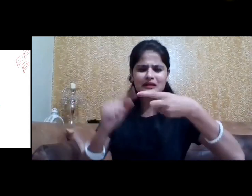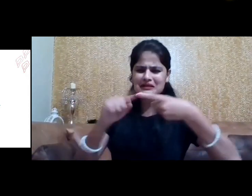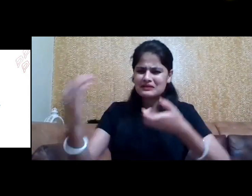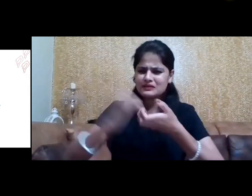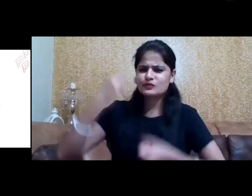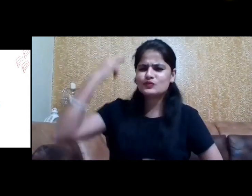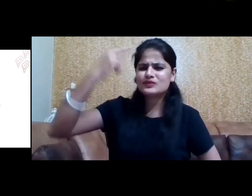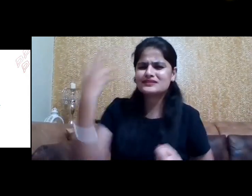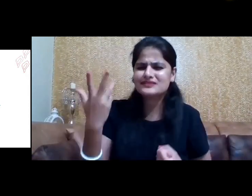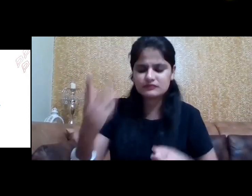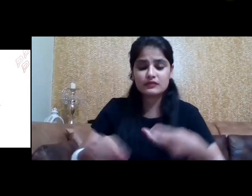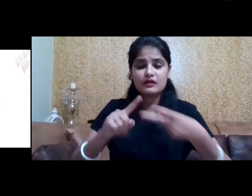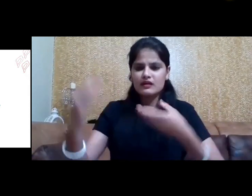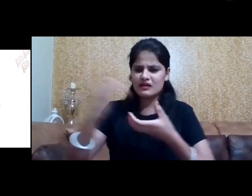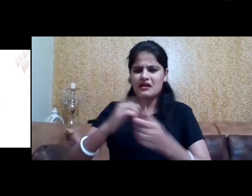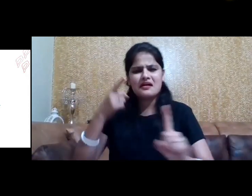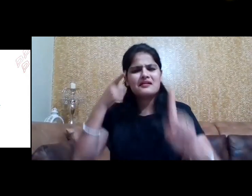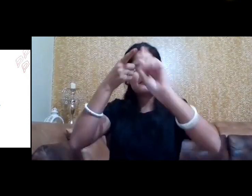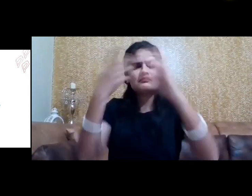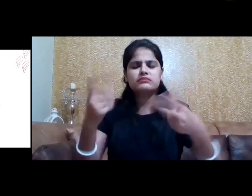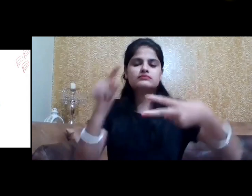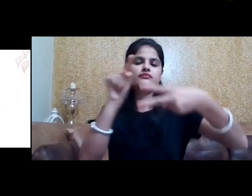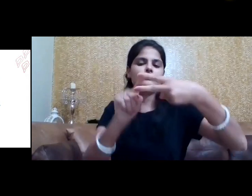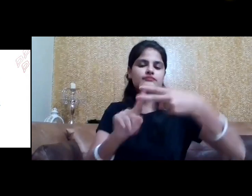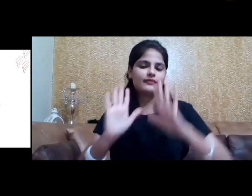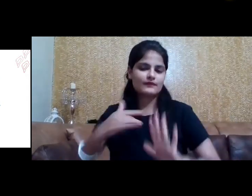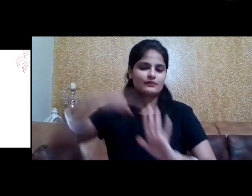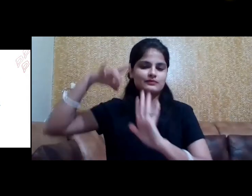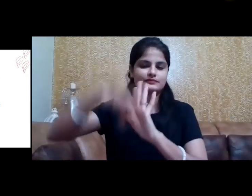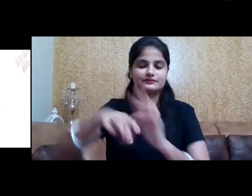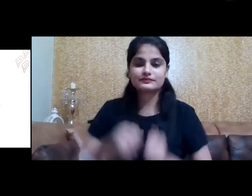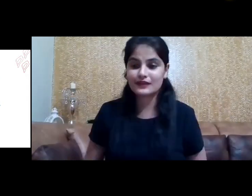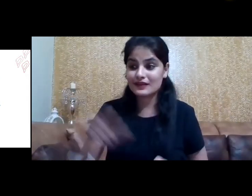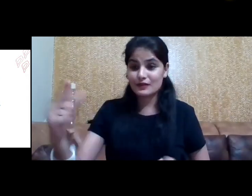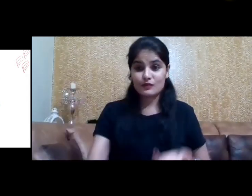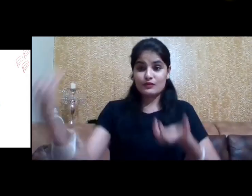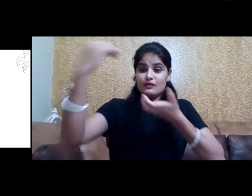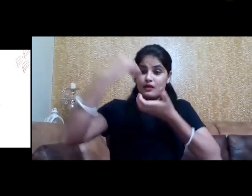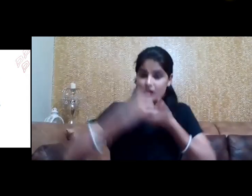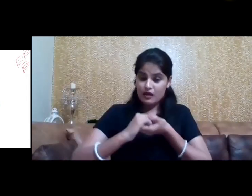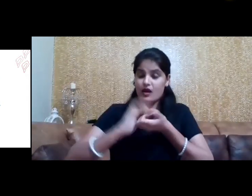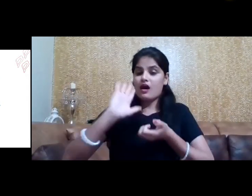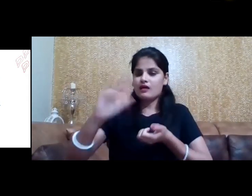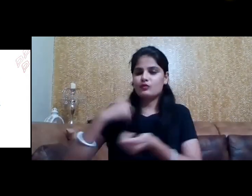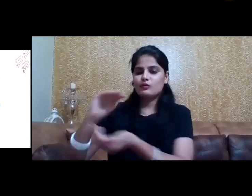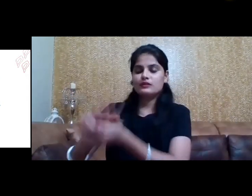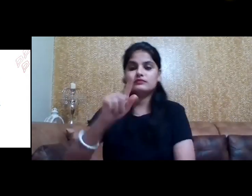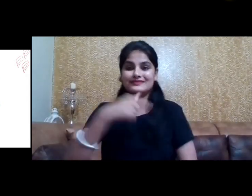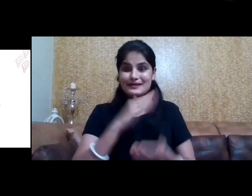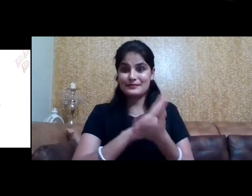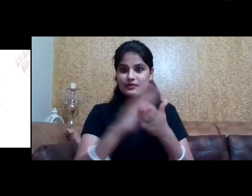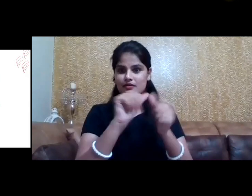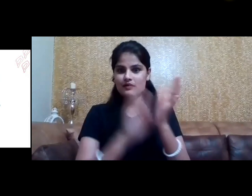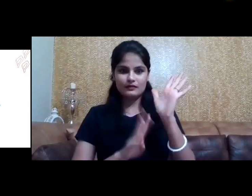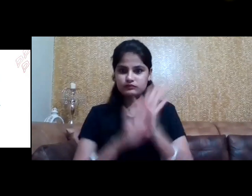there only these 9 partners, or why do we have these partners? I will tell you. So, the